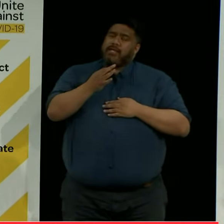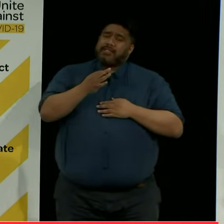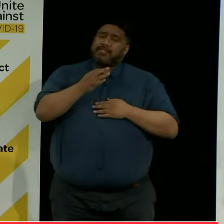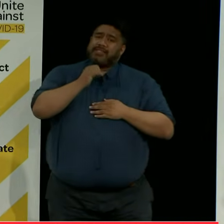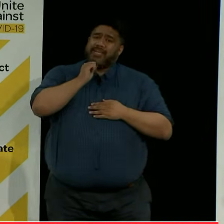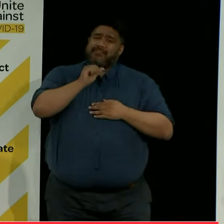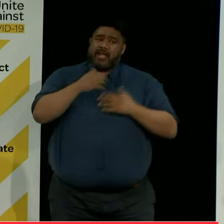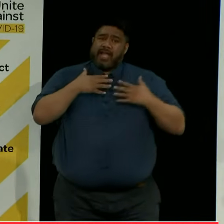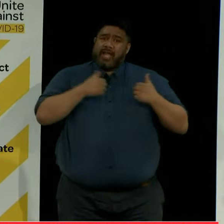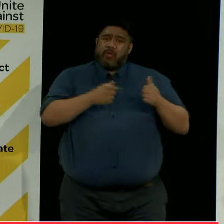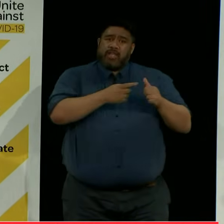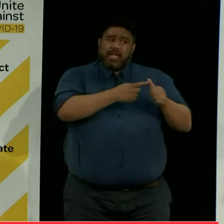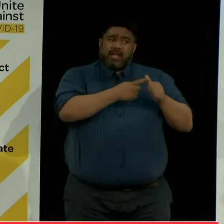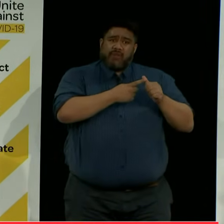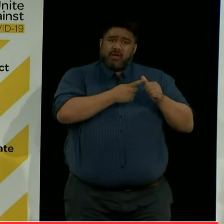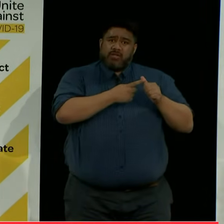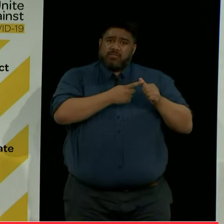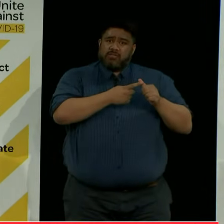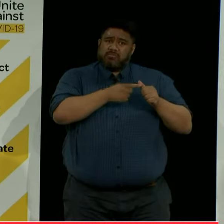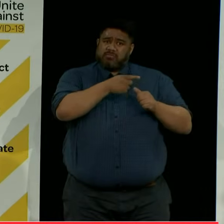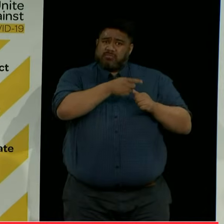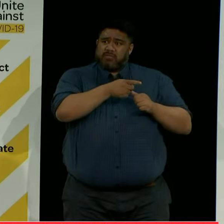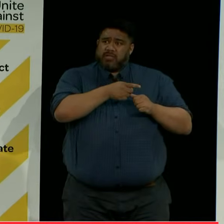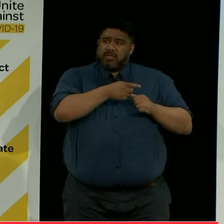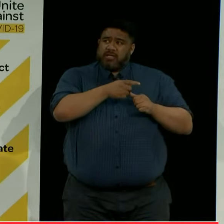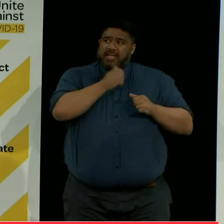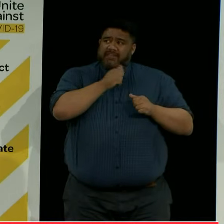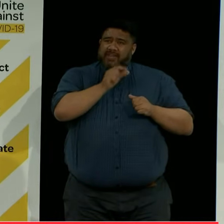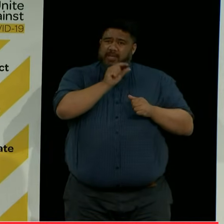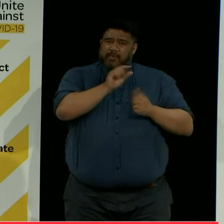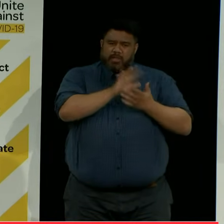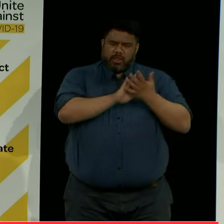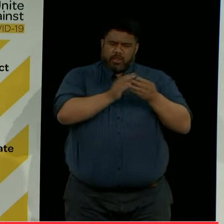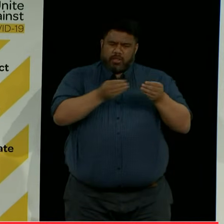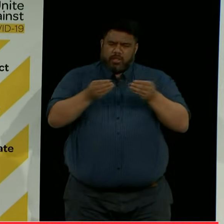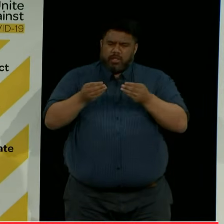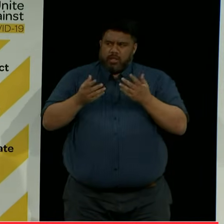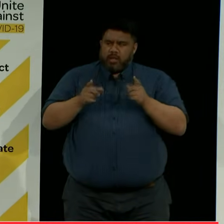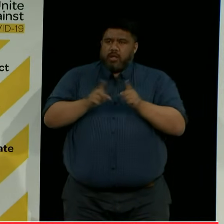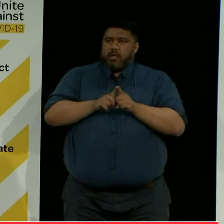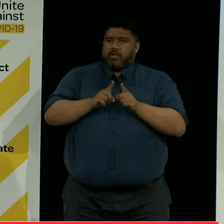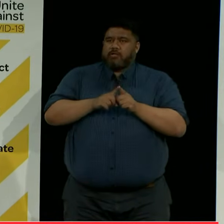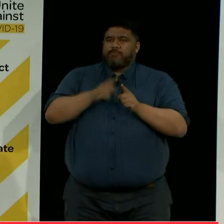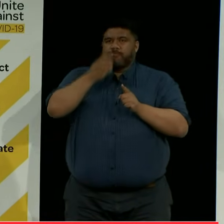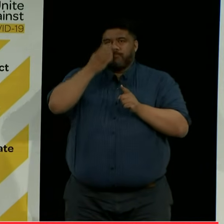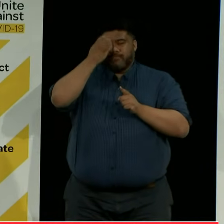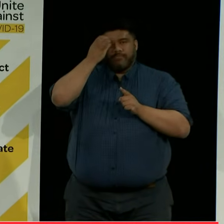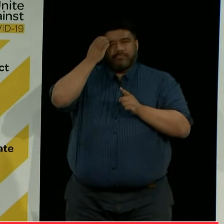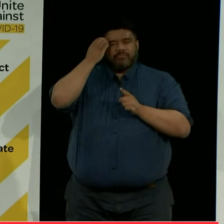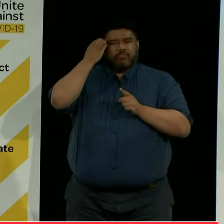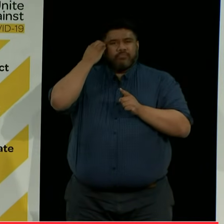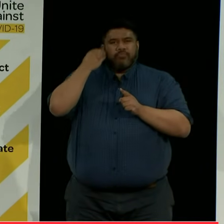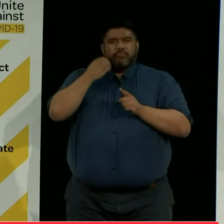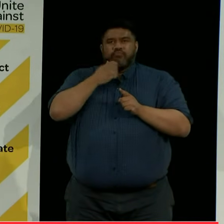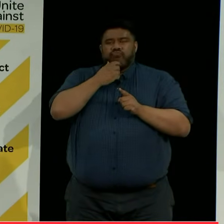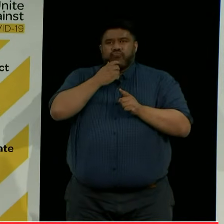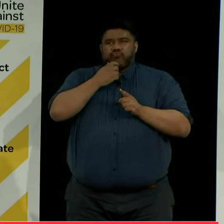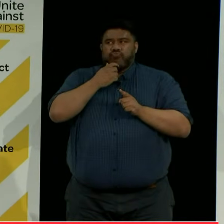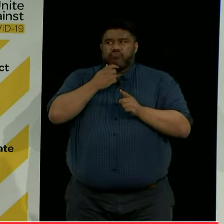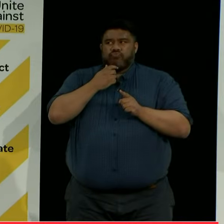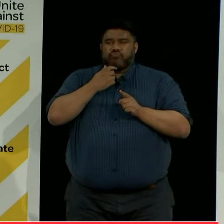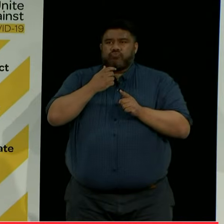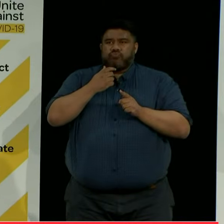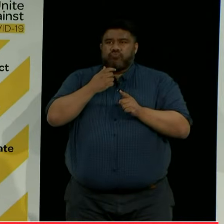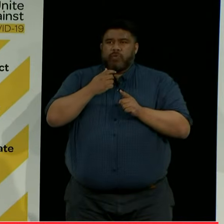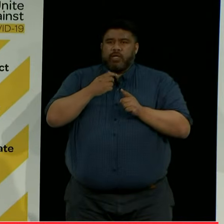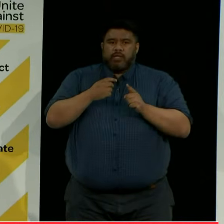advice doesn't show to be, that accurate in terms of if these changes do see a growth, for example, in unlinked